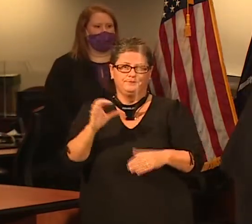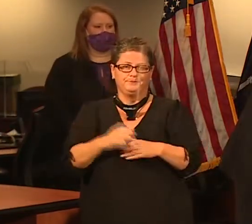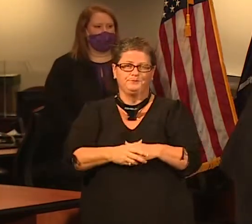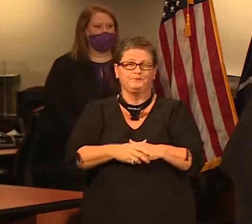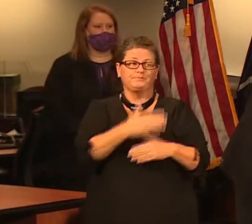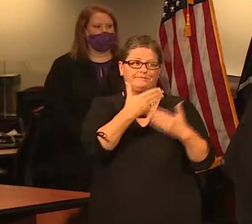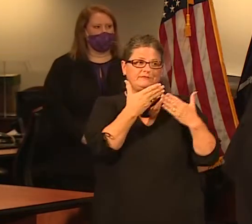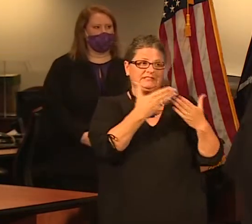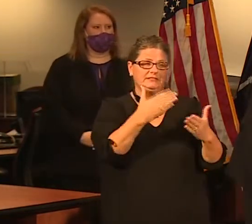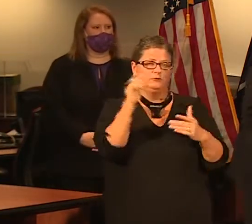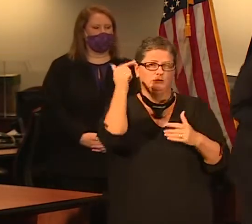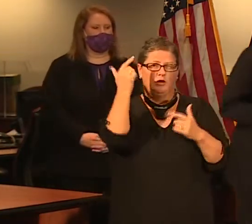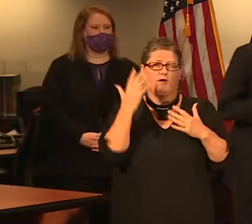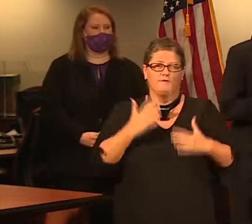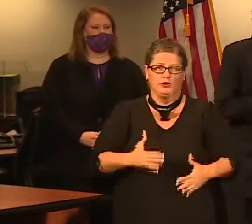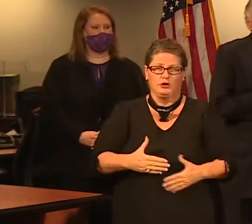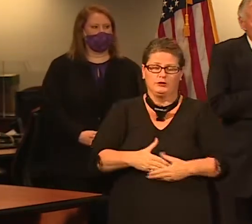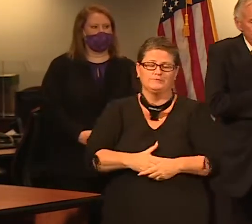Thank you, Governor.